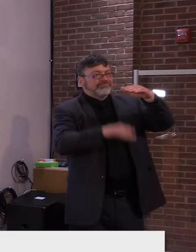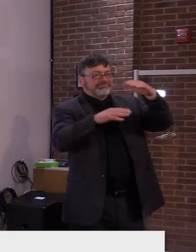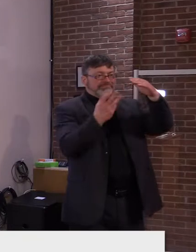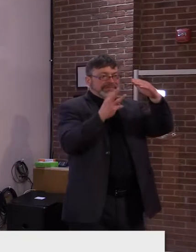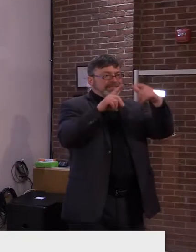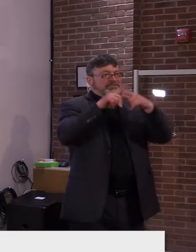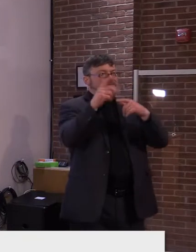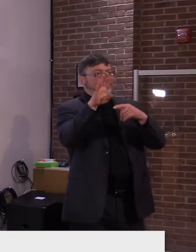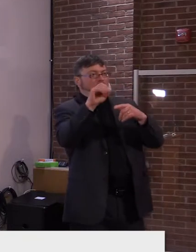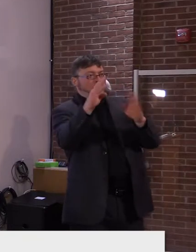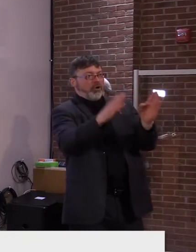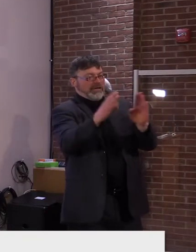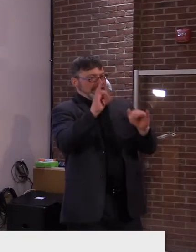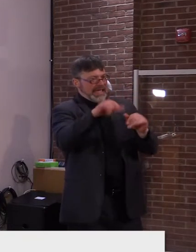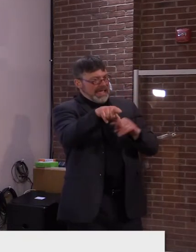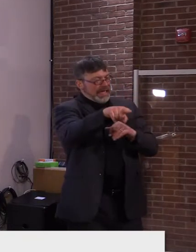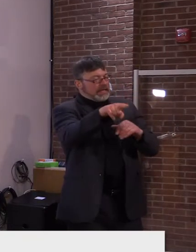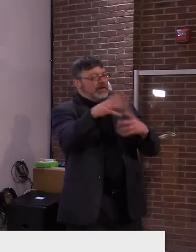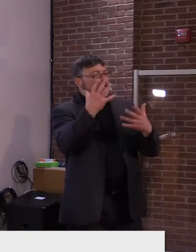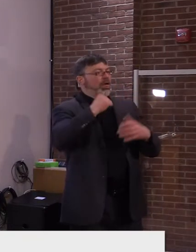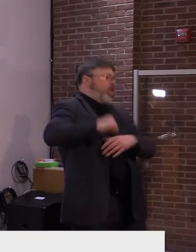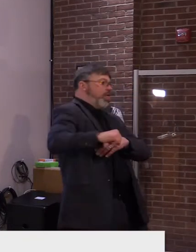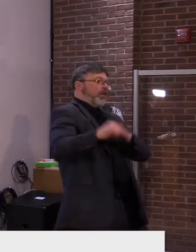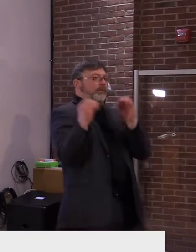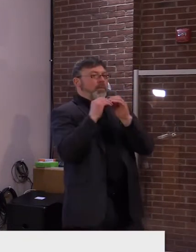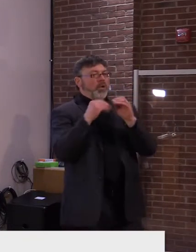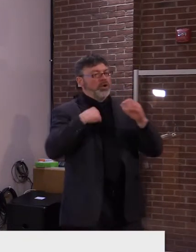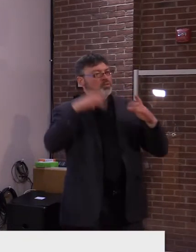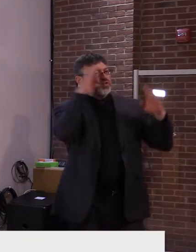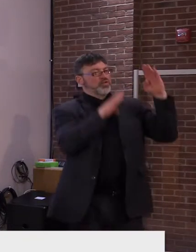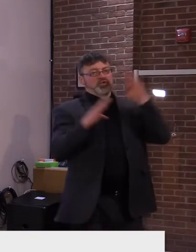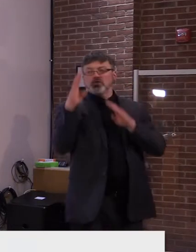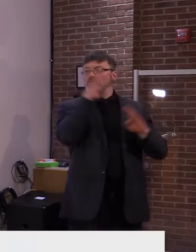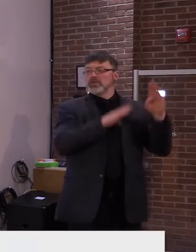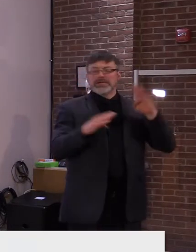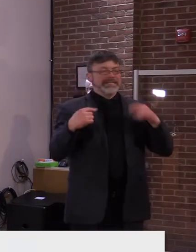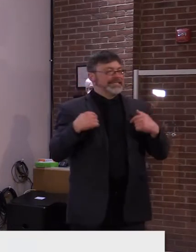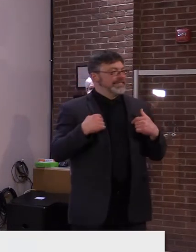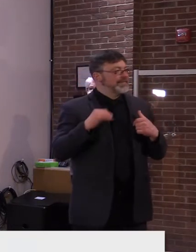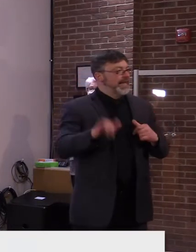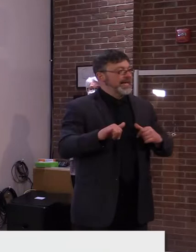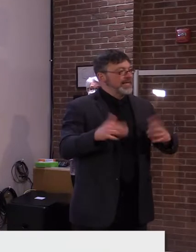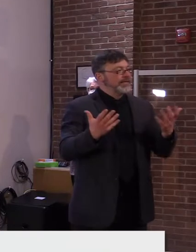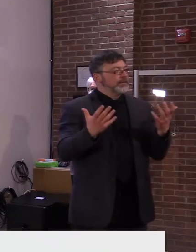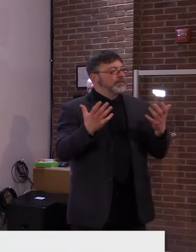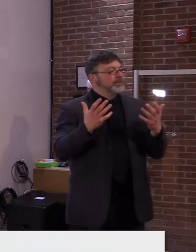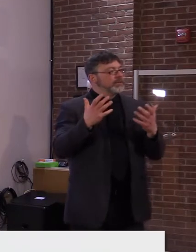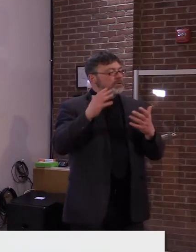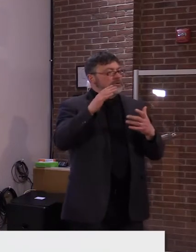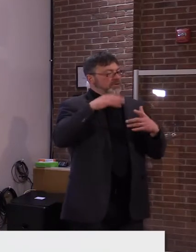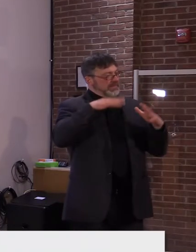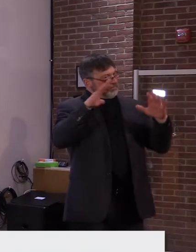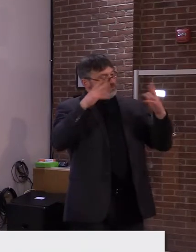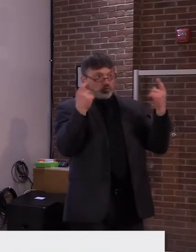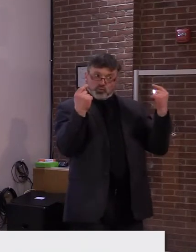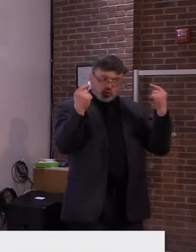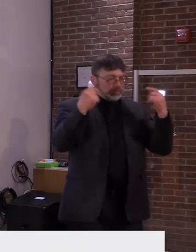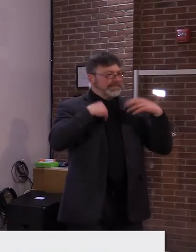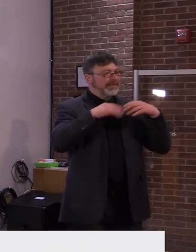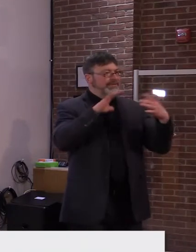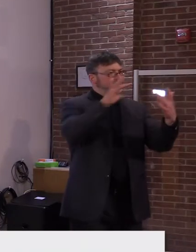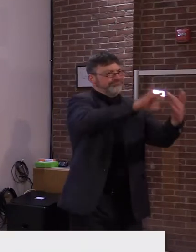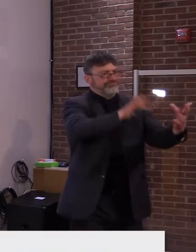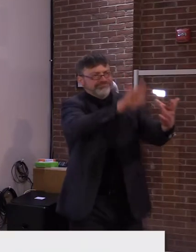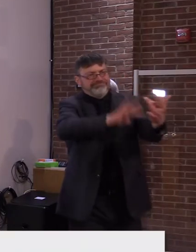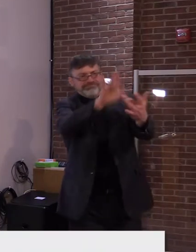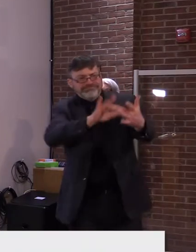stated so many times, if we want to reduce the amount of spread, particularly with the variants that we're seeing,